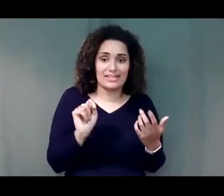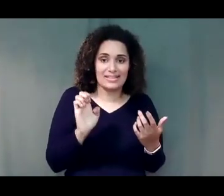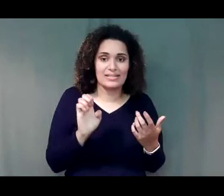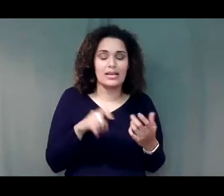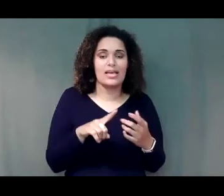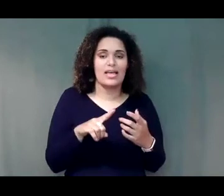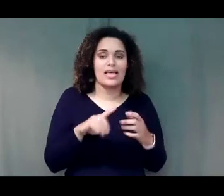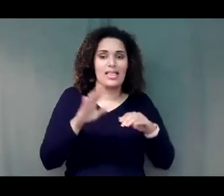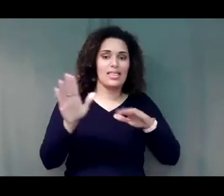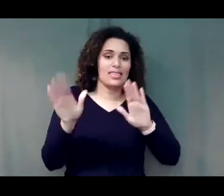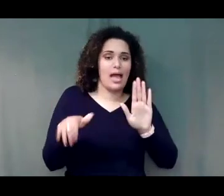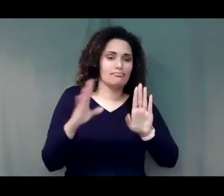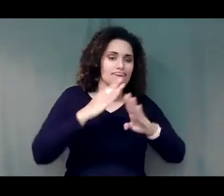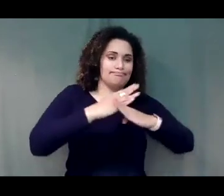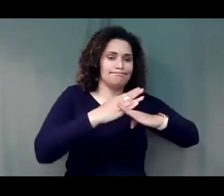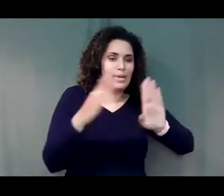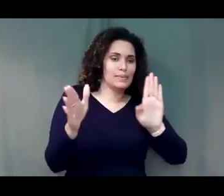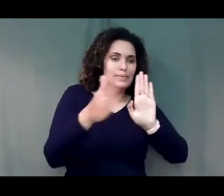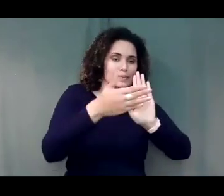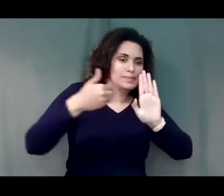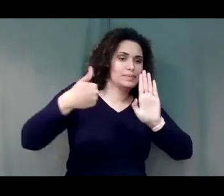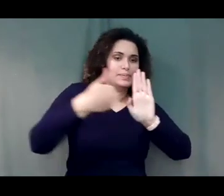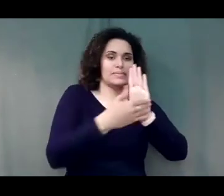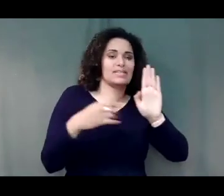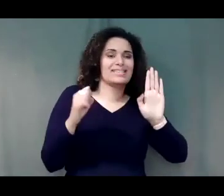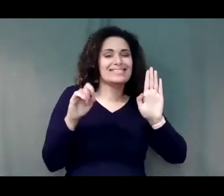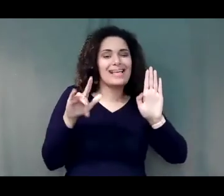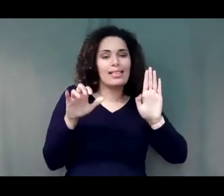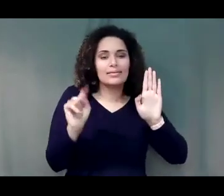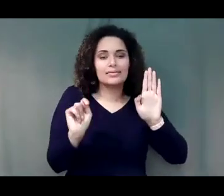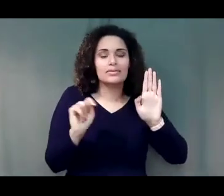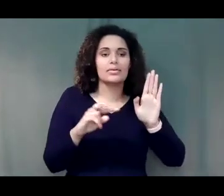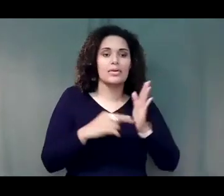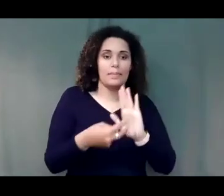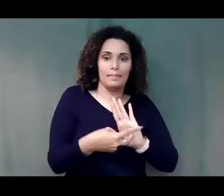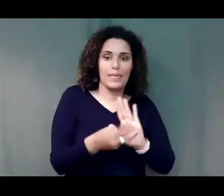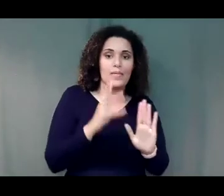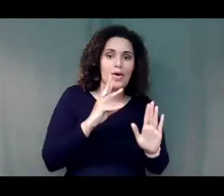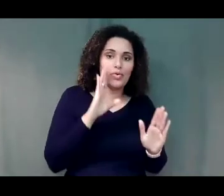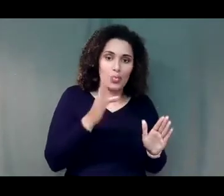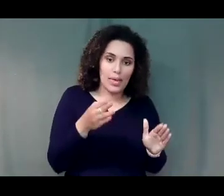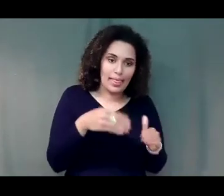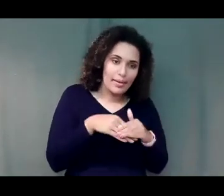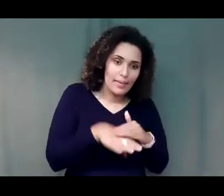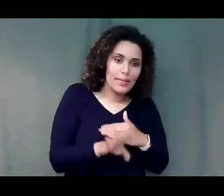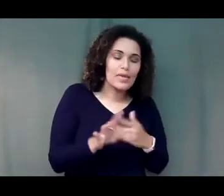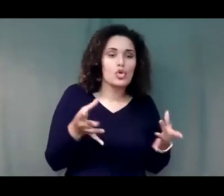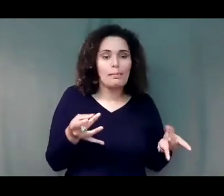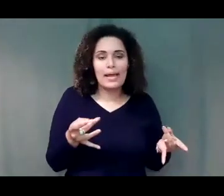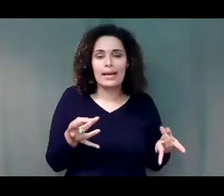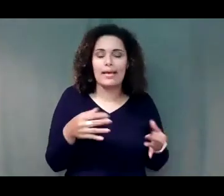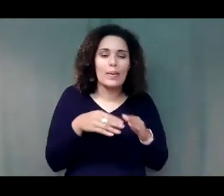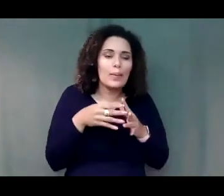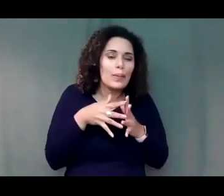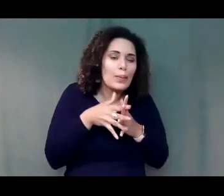like a sealant. So when you seal those walls, water will get in there. Humidity gets everywhere. That's what